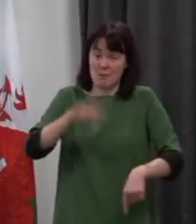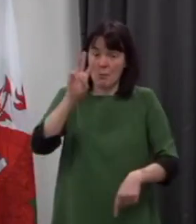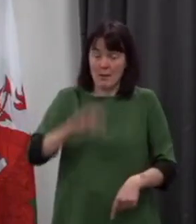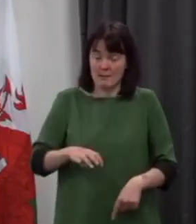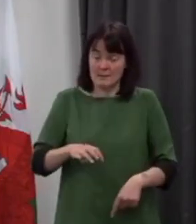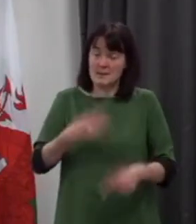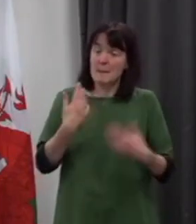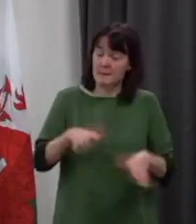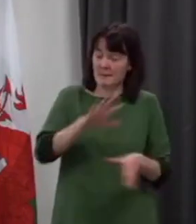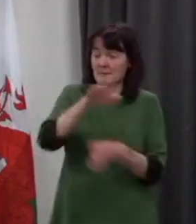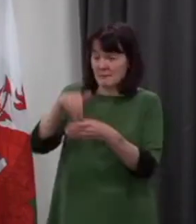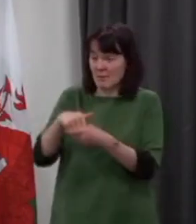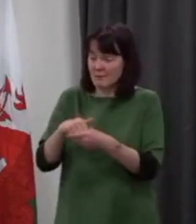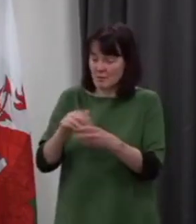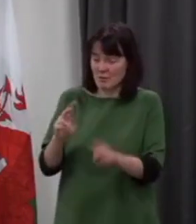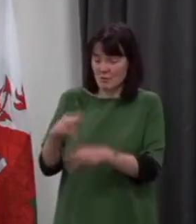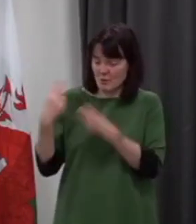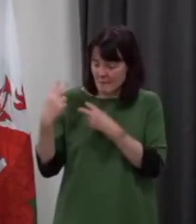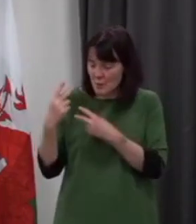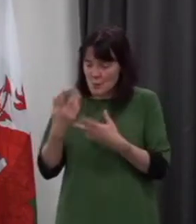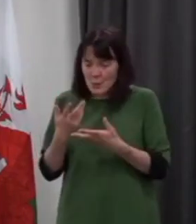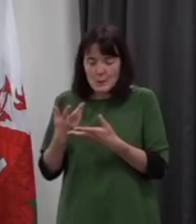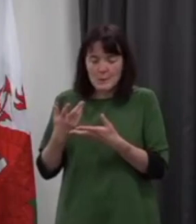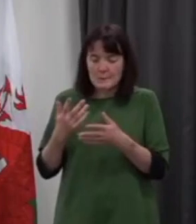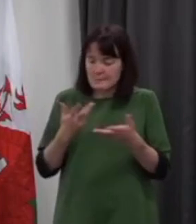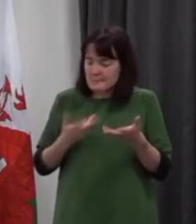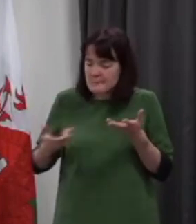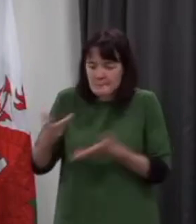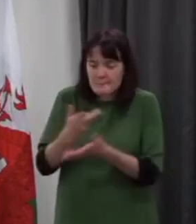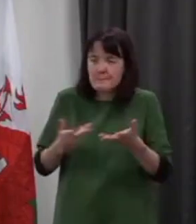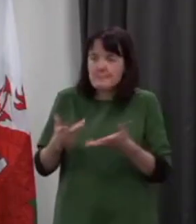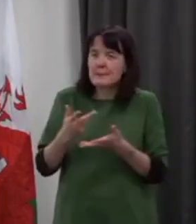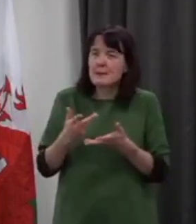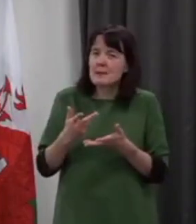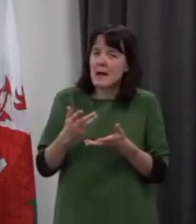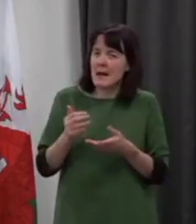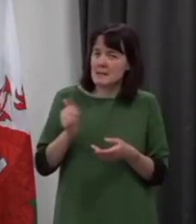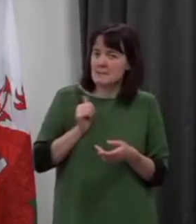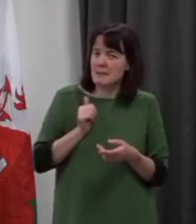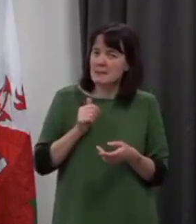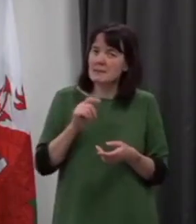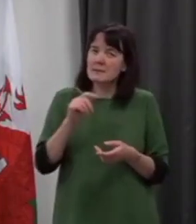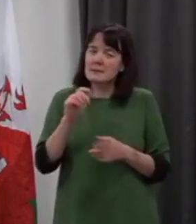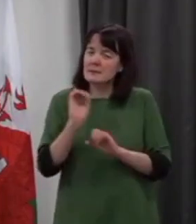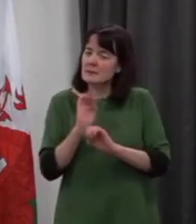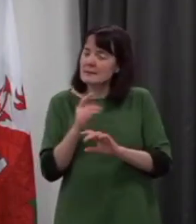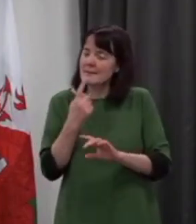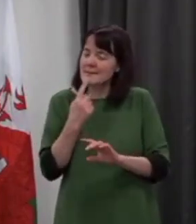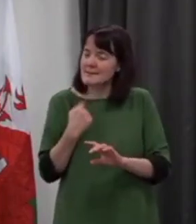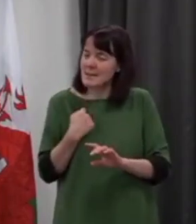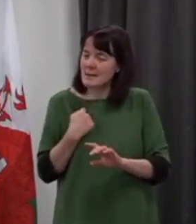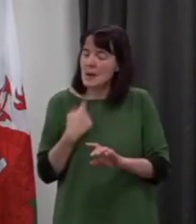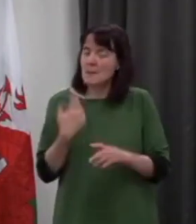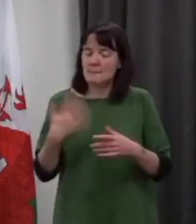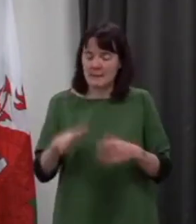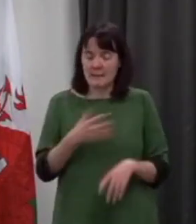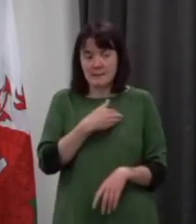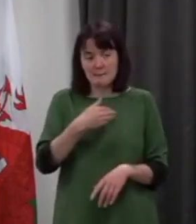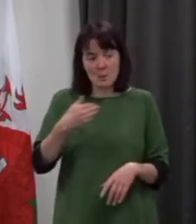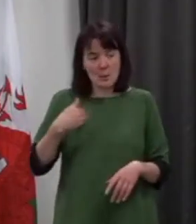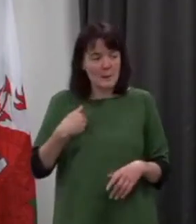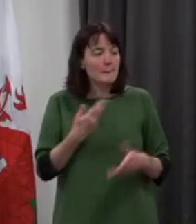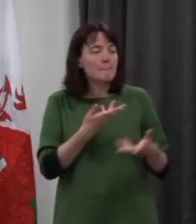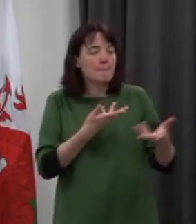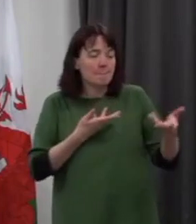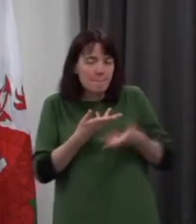review. I expected that it would report yesterday. In the conversation I had this morning with the Chief Medical